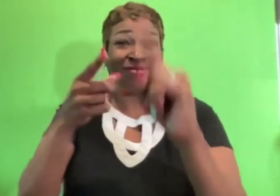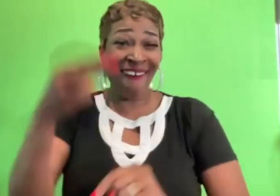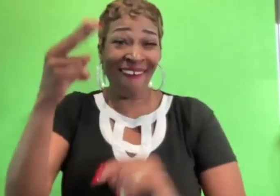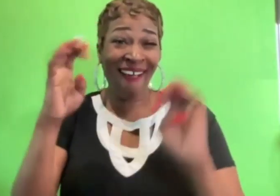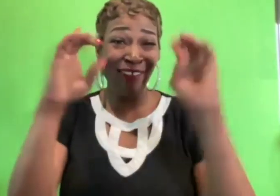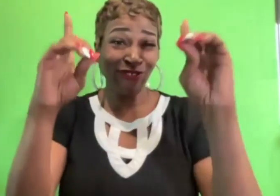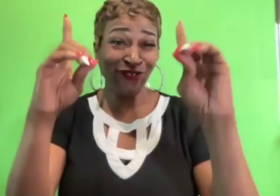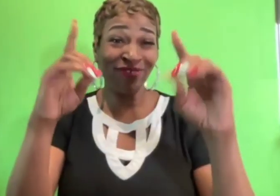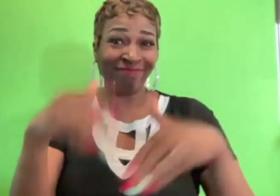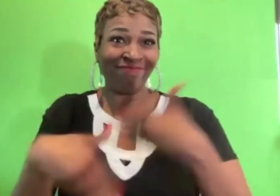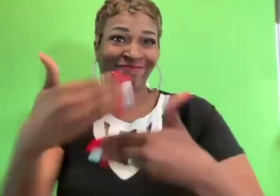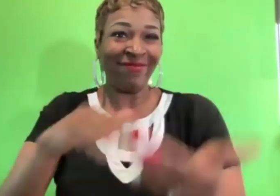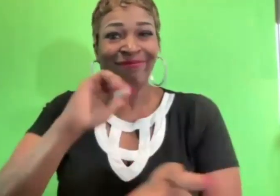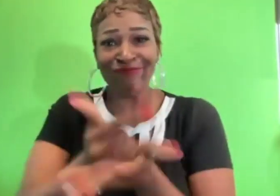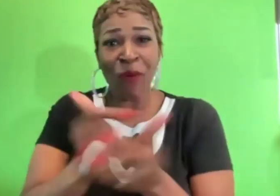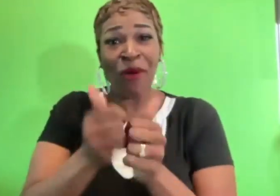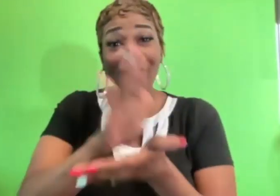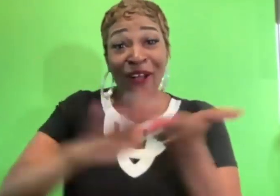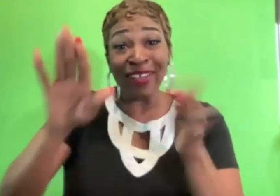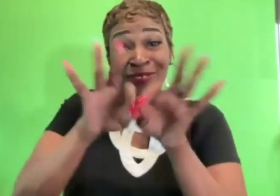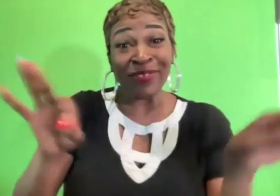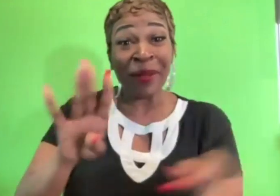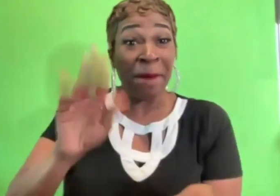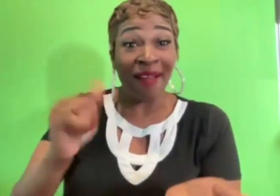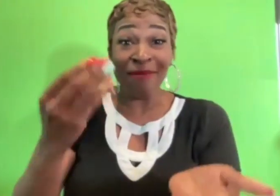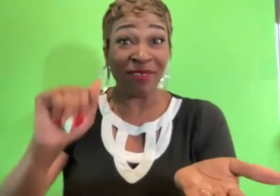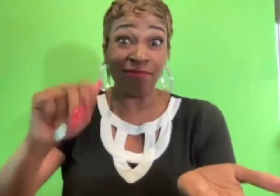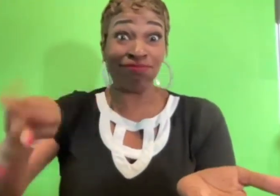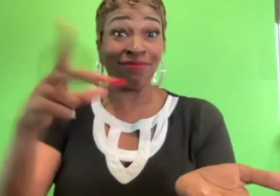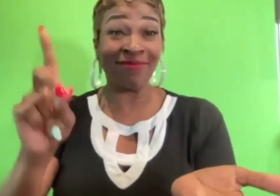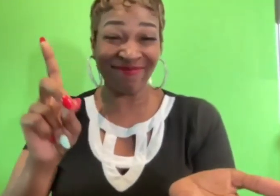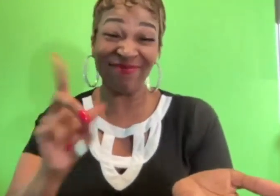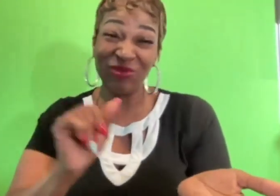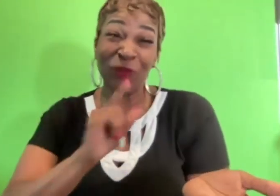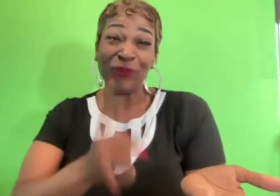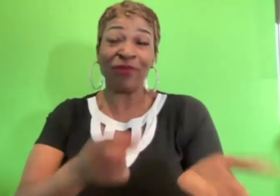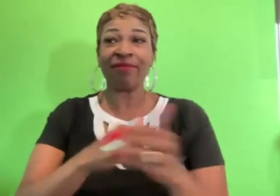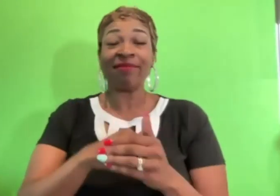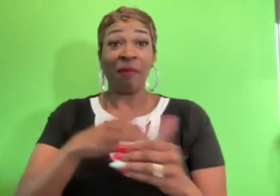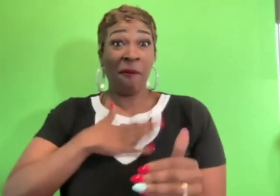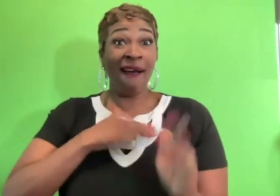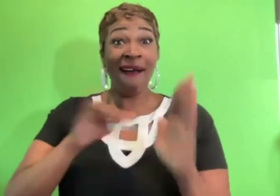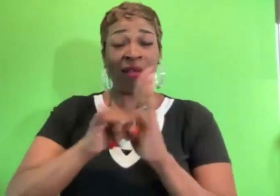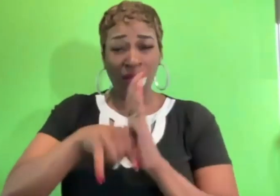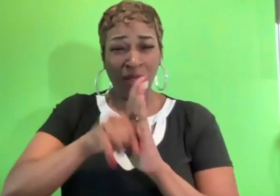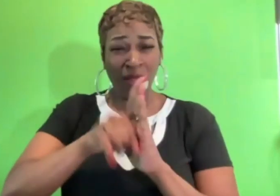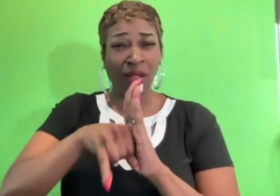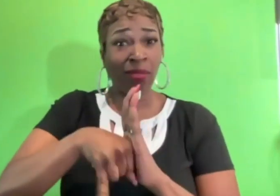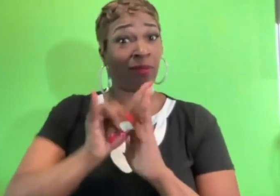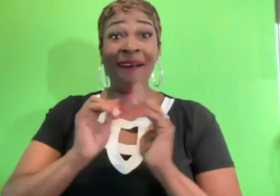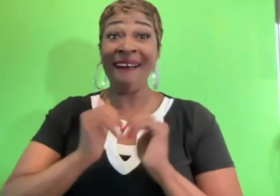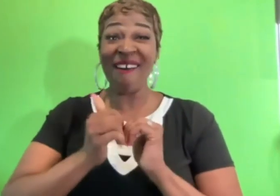thrive. And they progress on to higher education and get bachelor's, master's, and